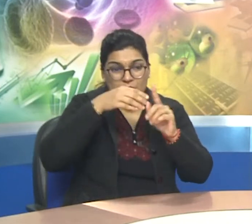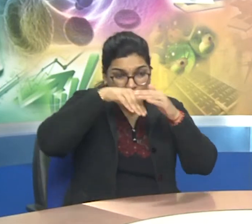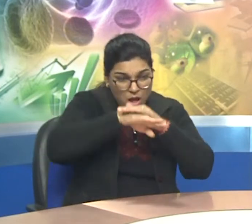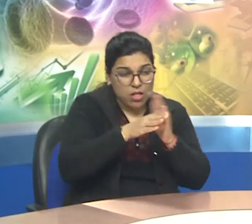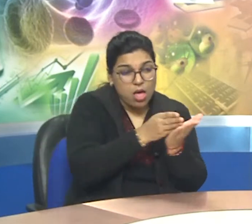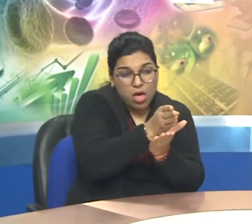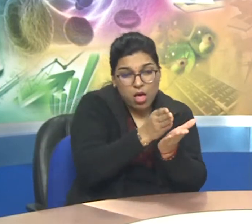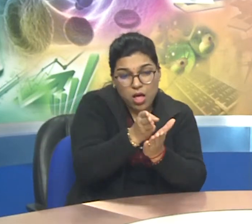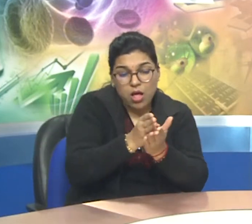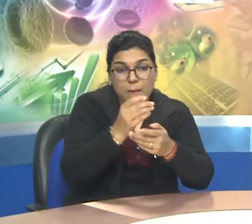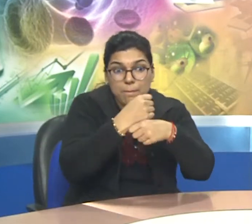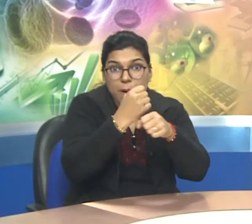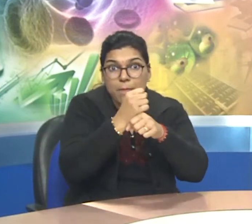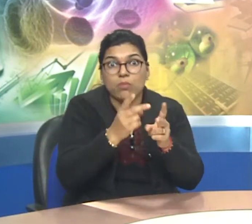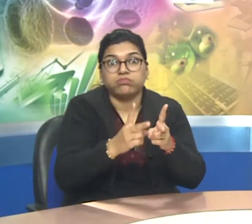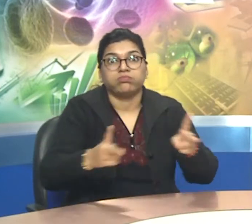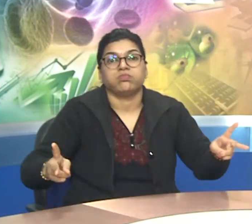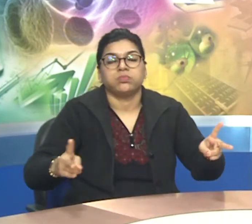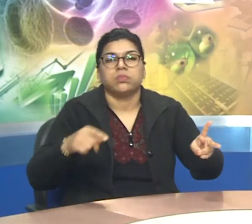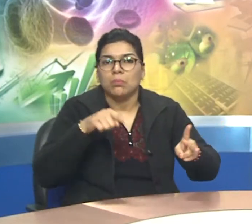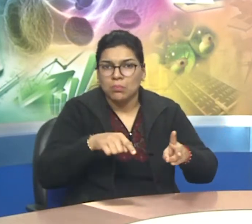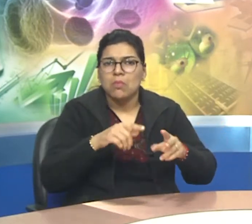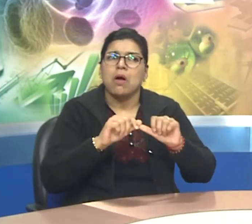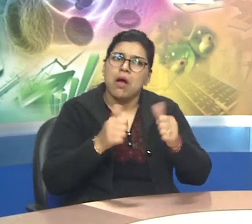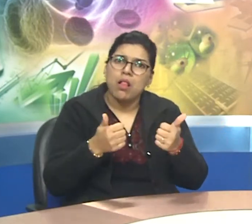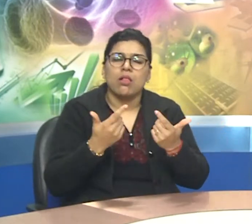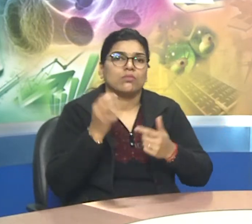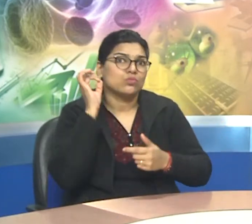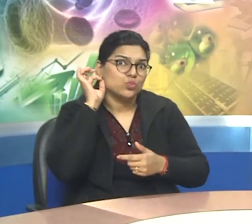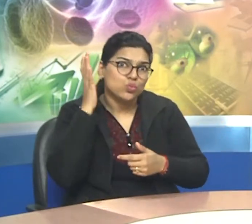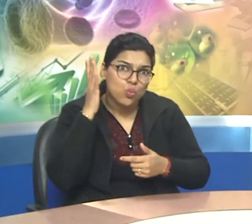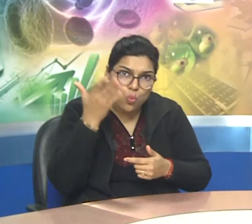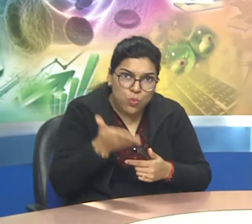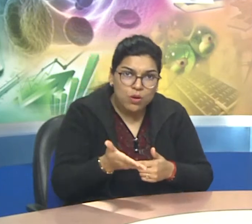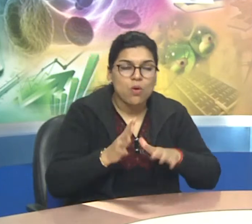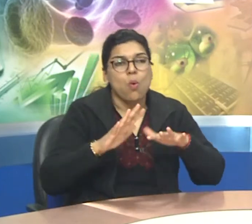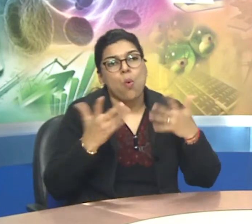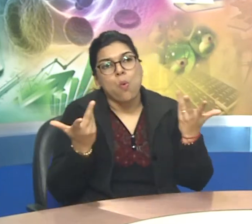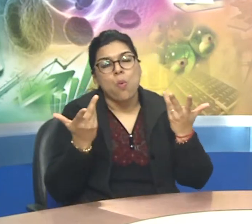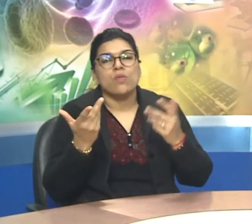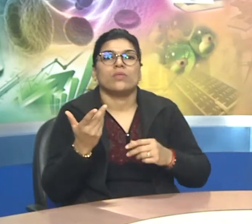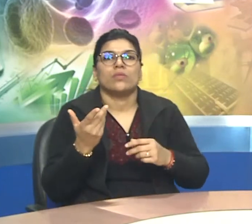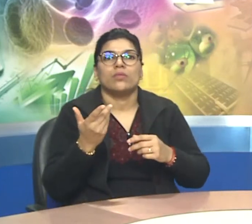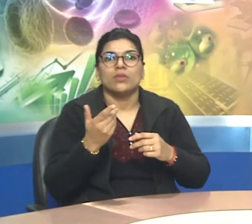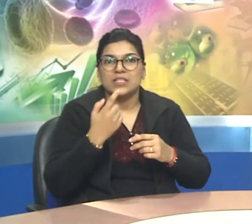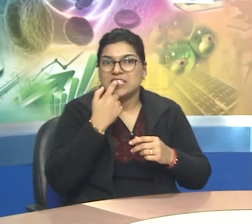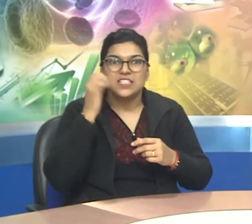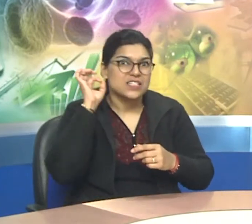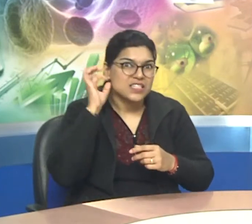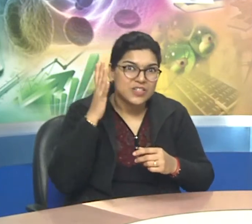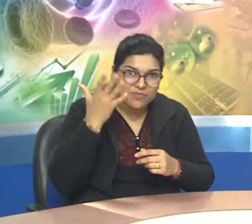There are different kinds of metals available on earth. Steel is one of the metal.